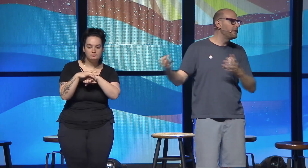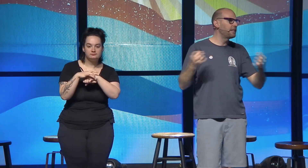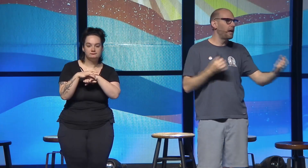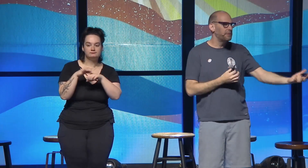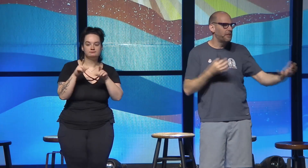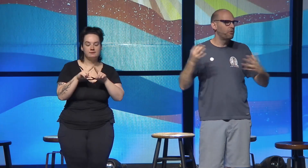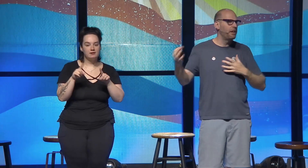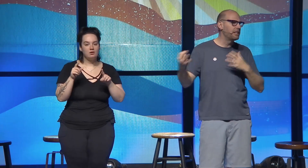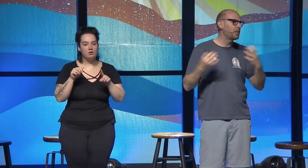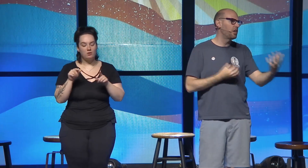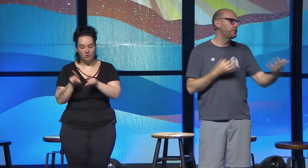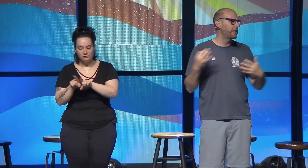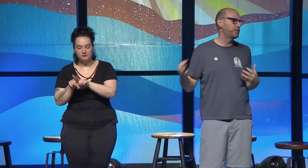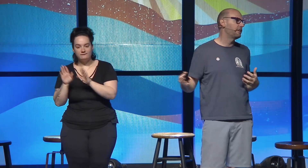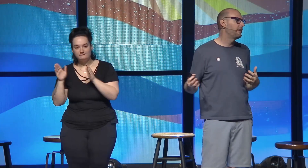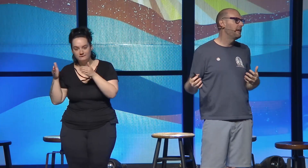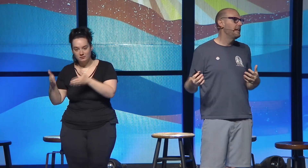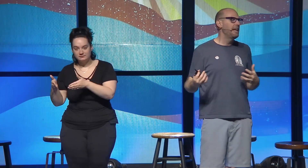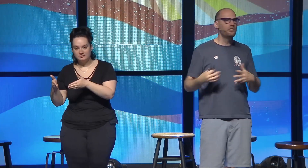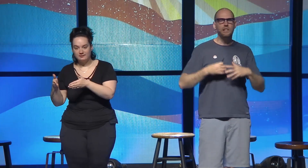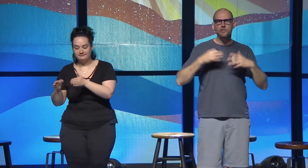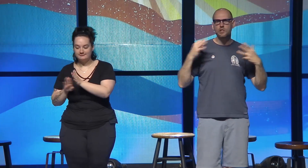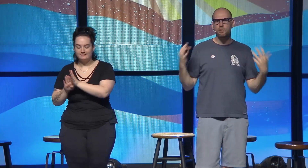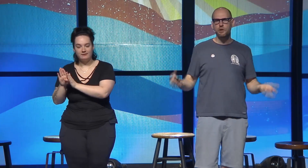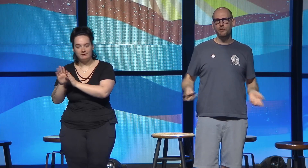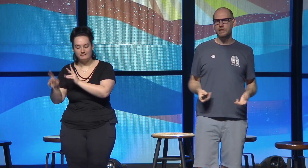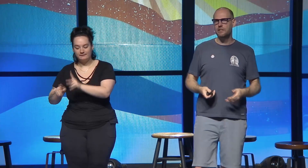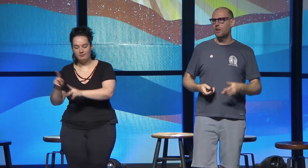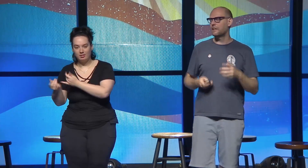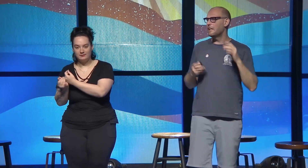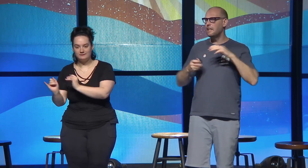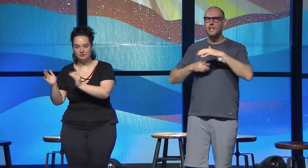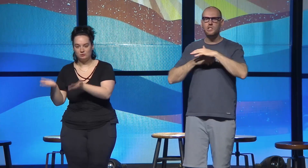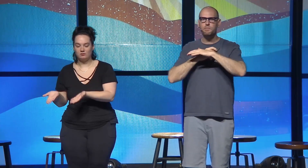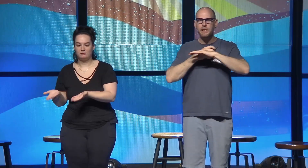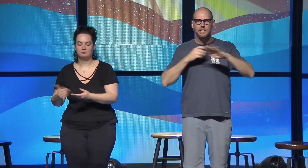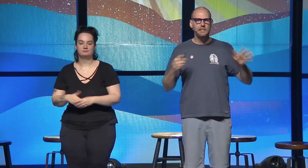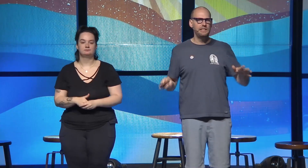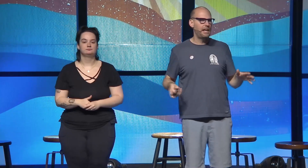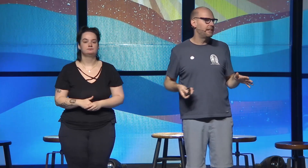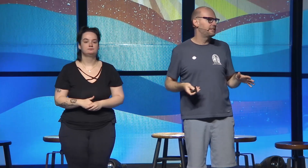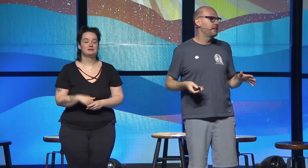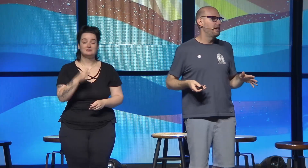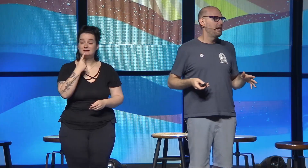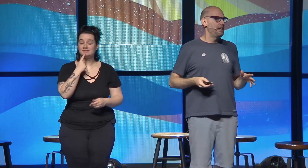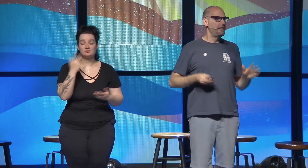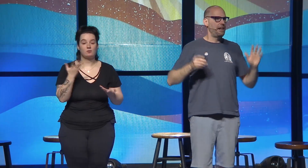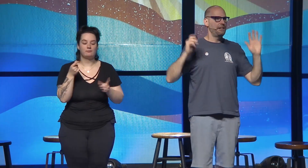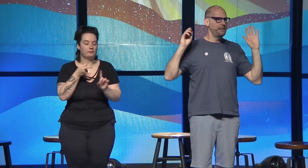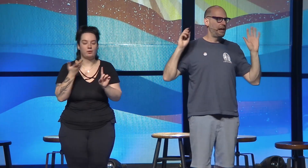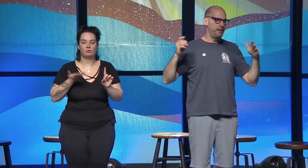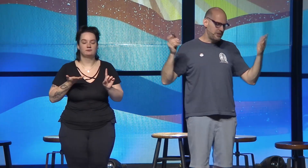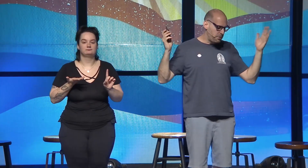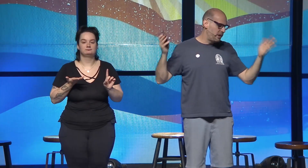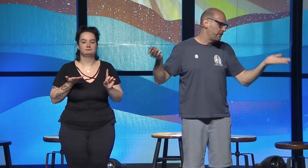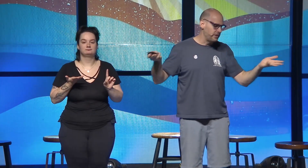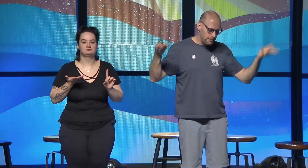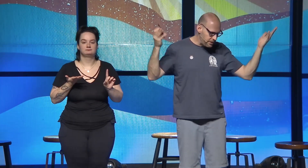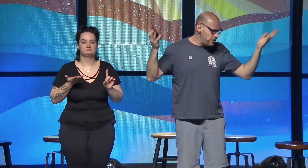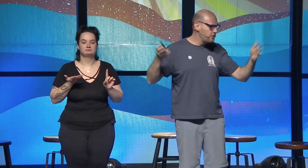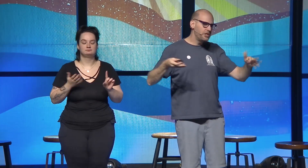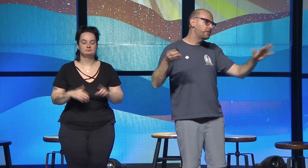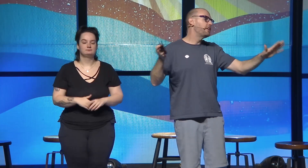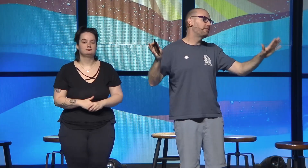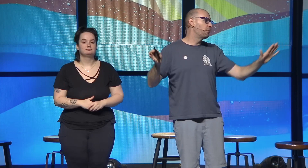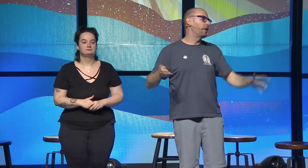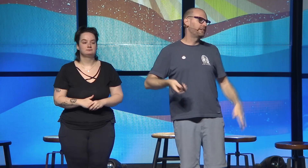that oftentimes can run into contradiction. And so he gives this beautiful TED Talk. In it, he just basically says that, spoiler alert,